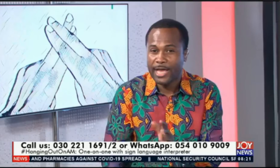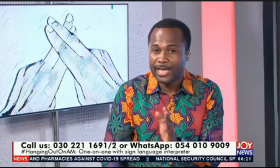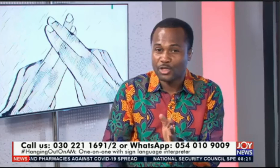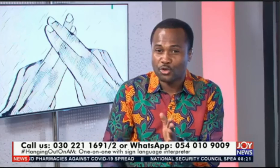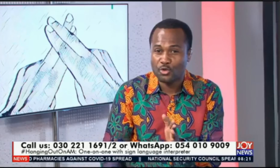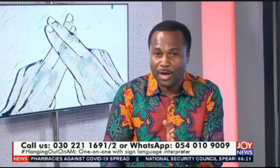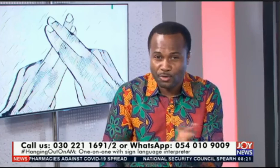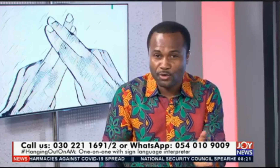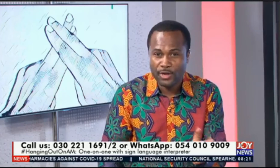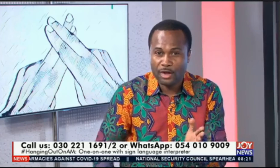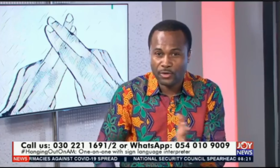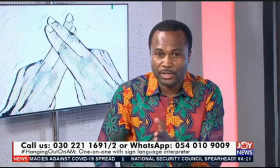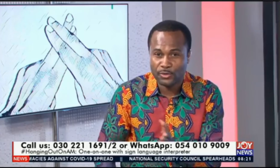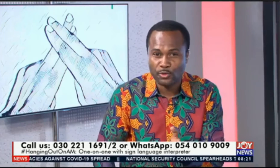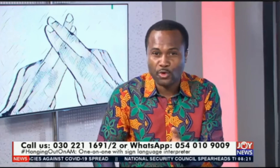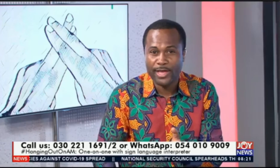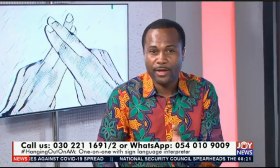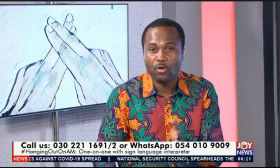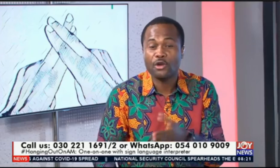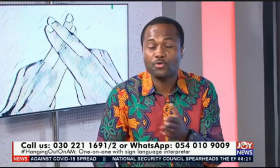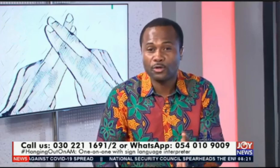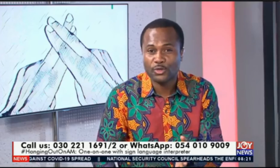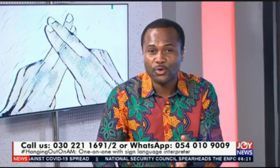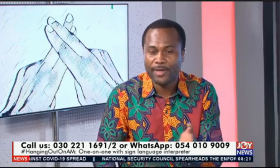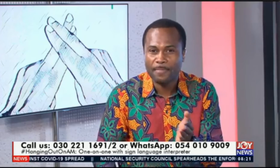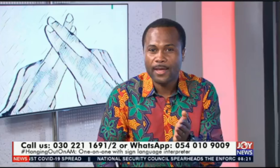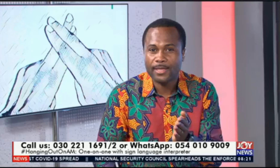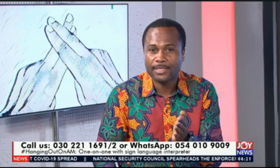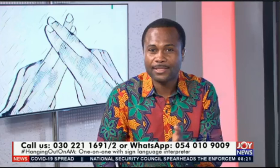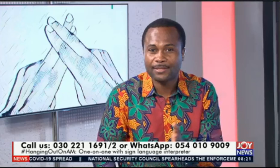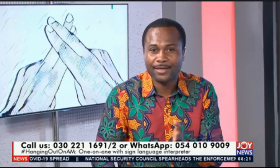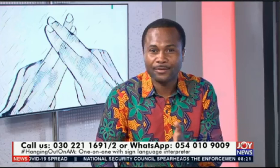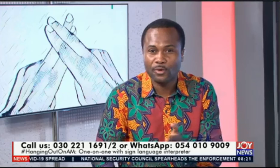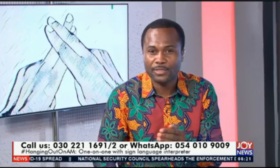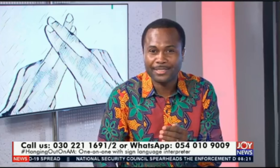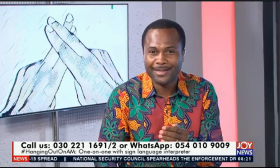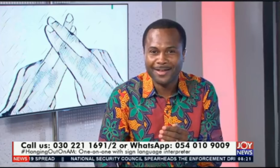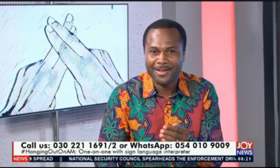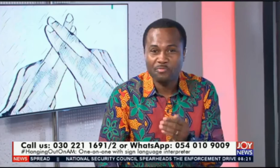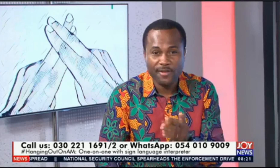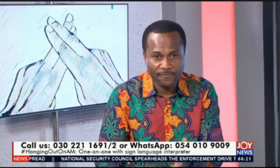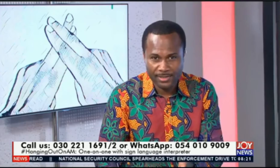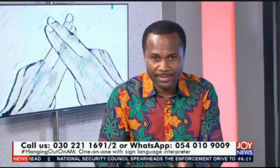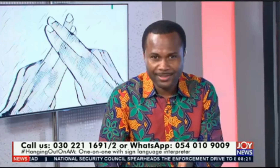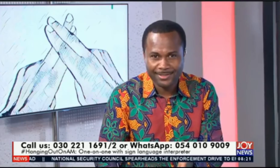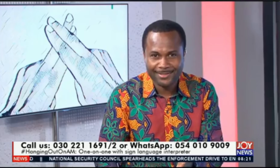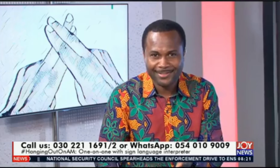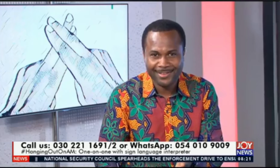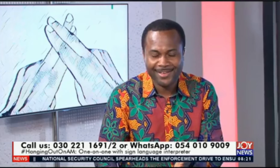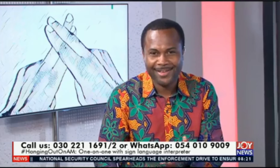We'll again show you how you get to know her or how you got to know her. It's at those